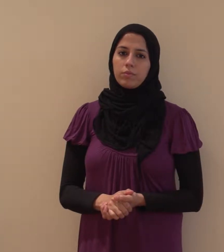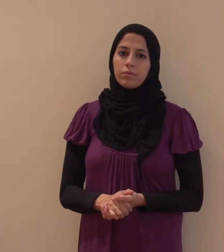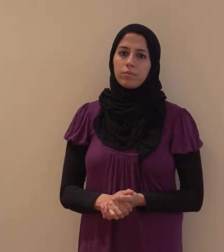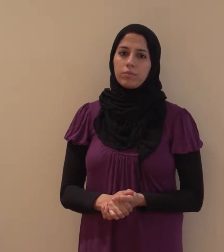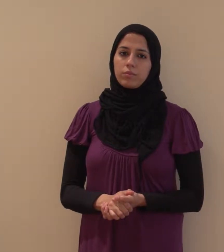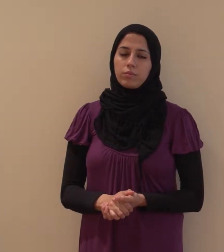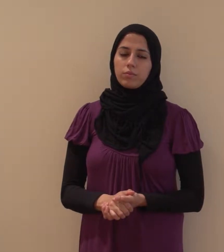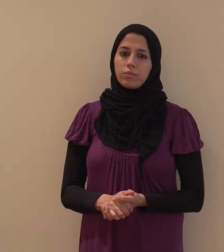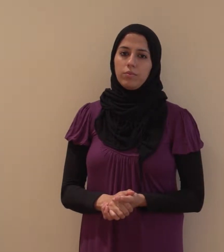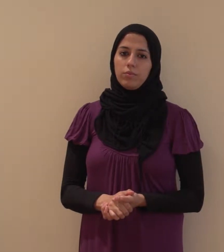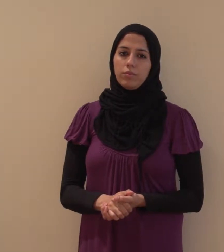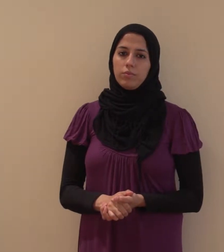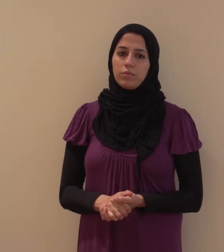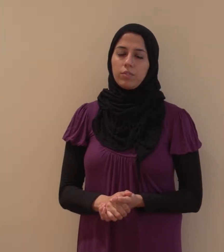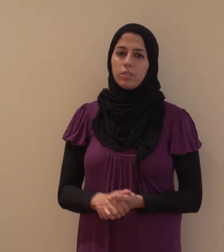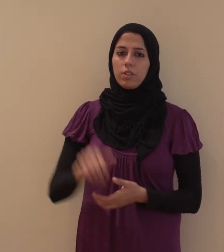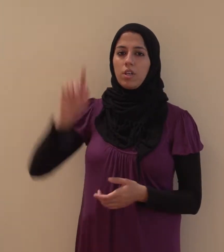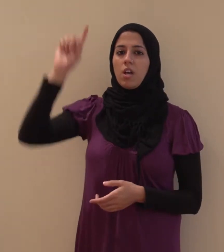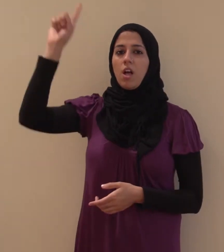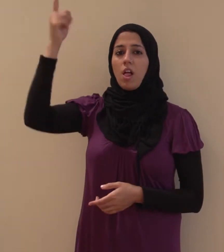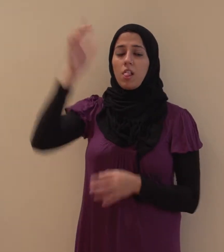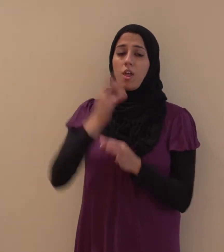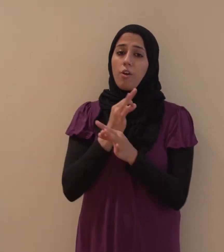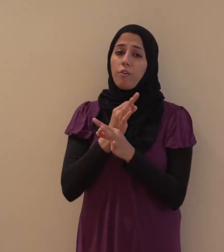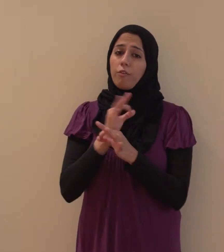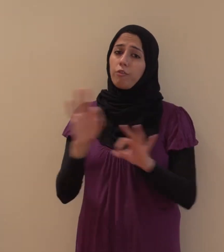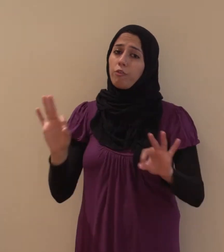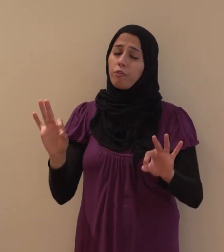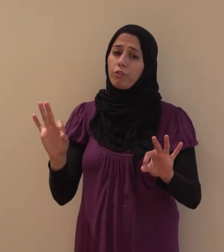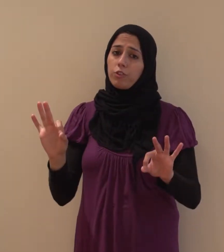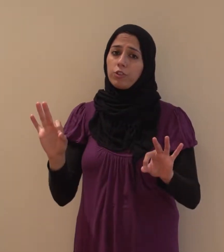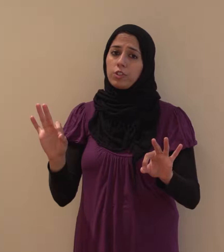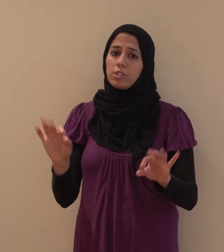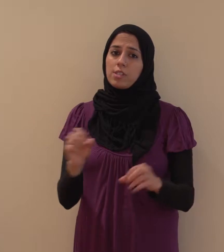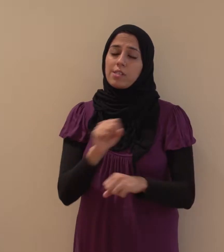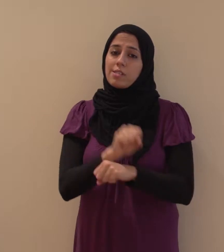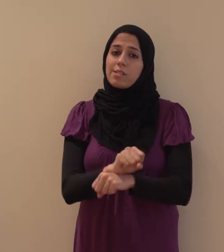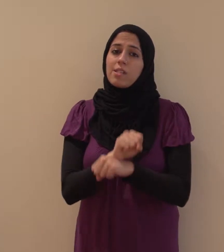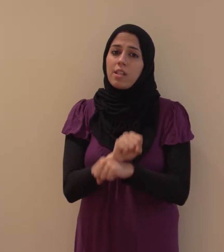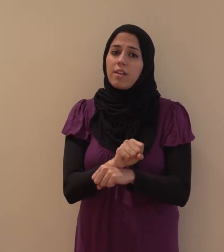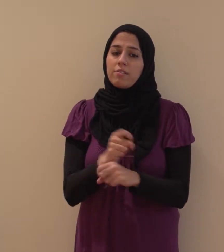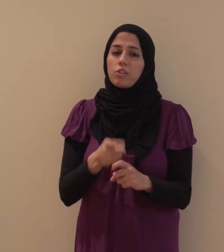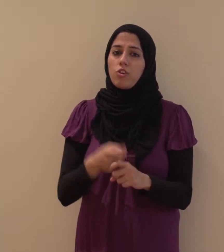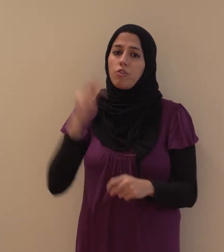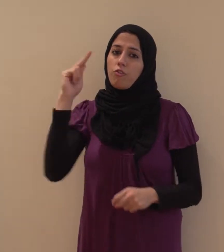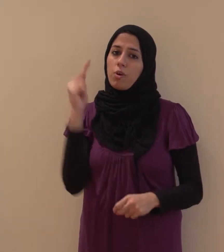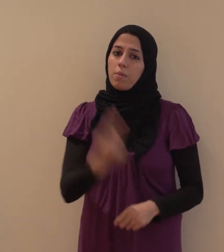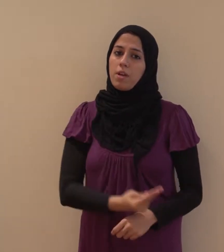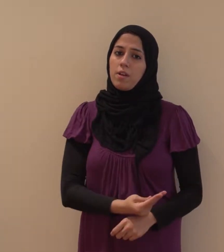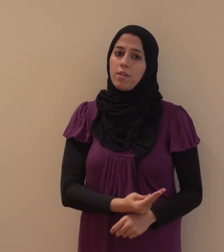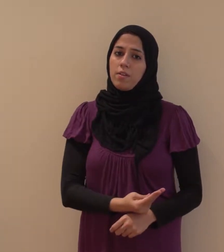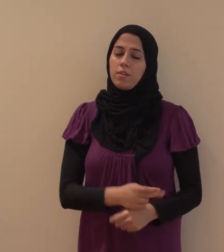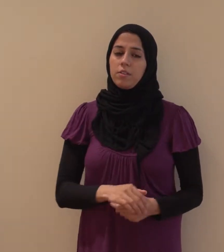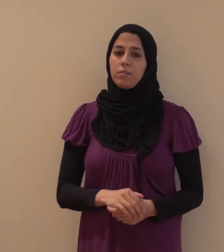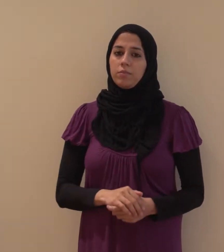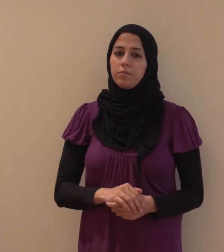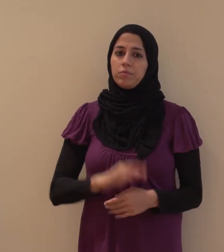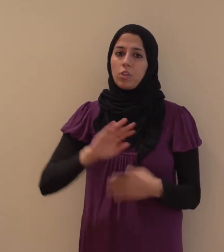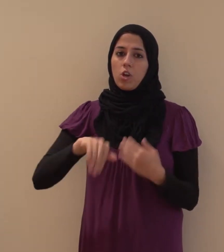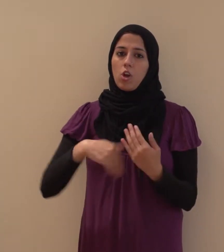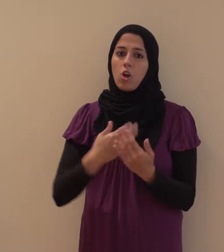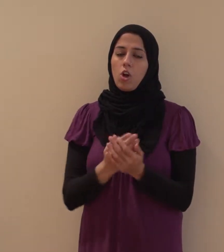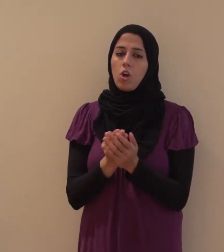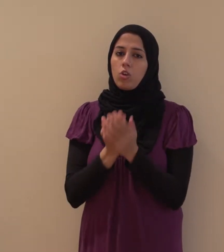from the hellfire. Allah subhanahu wa ta'ala gives this opportunity to all in the Muslims,